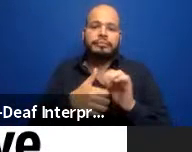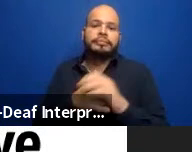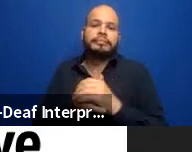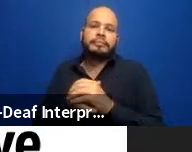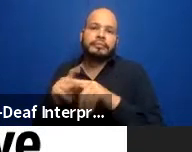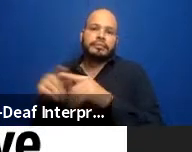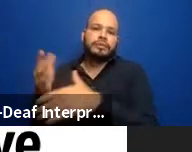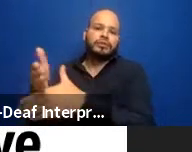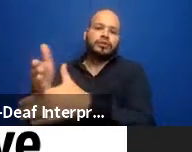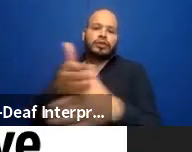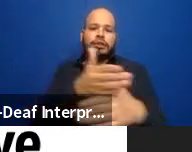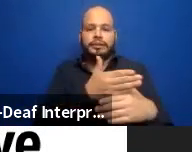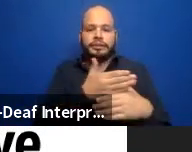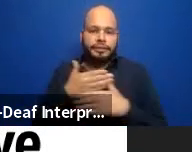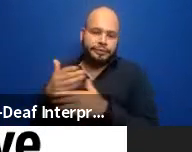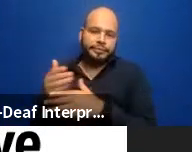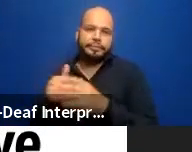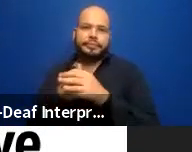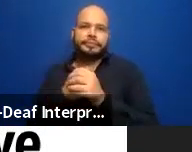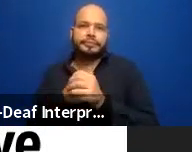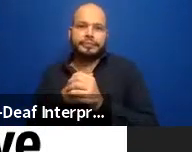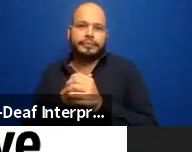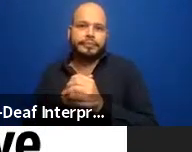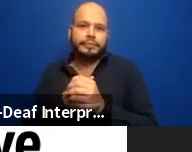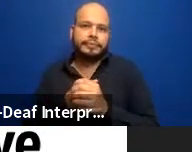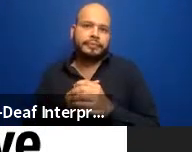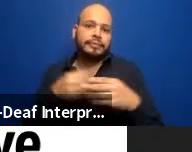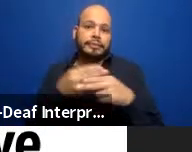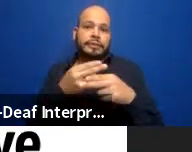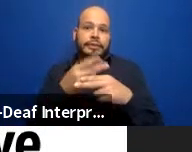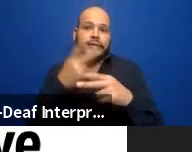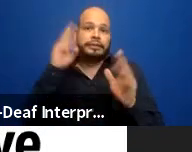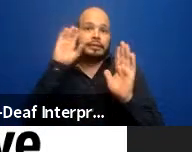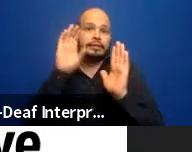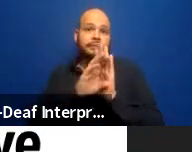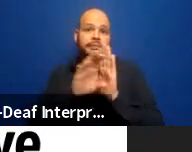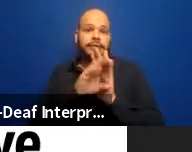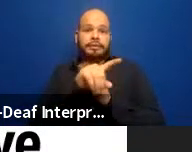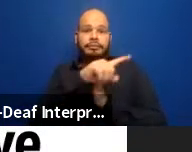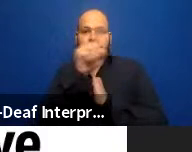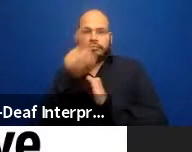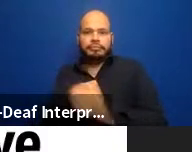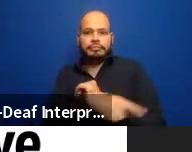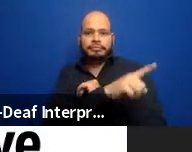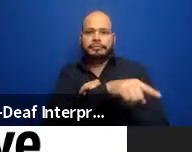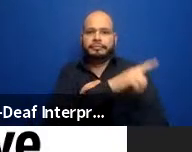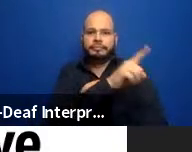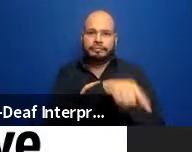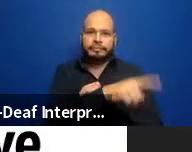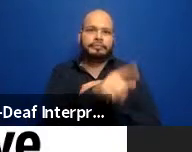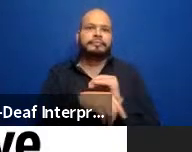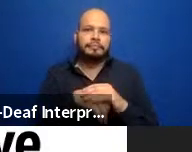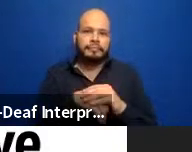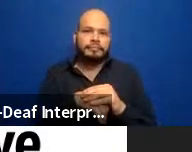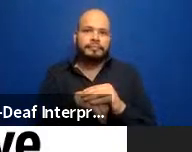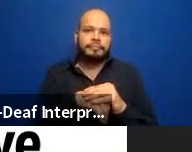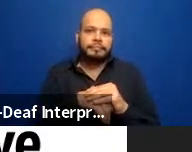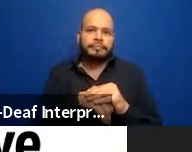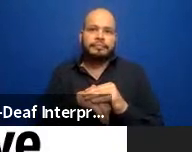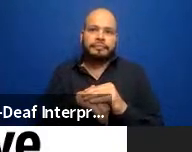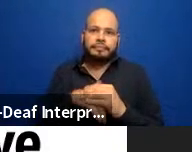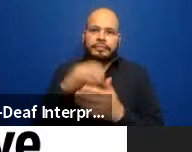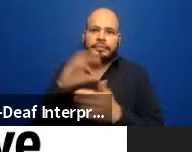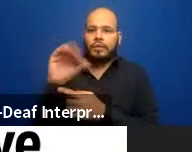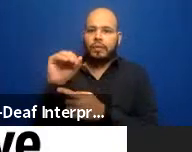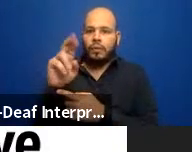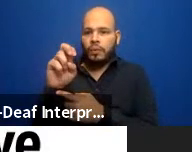This slide includes headshots of some of the core members of our editorial collective, Chrissy A.Z. Hernandez, Erica R.